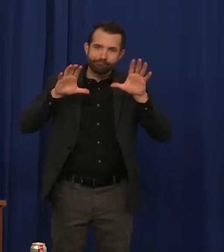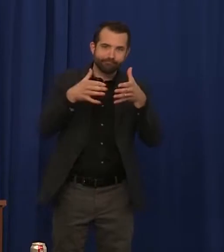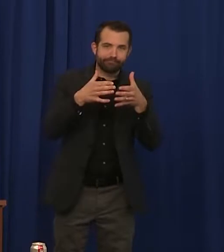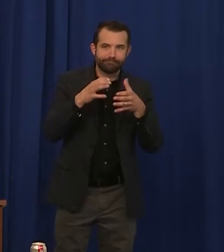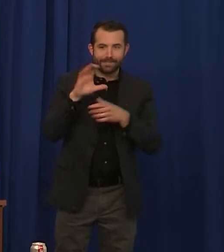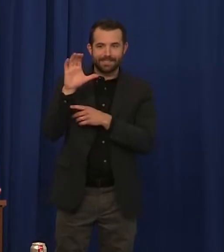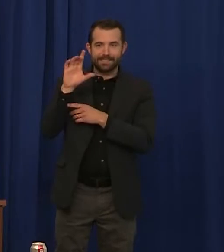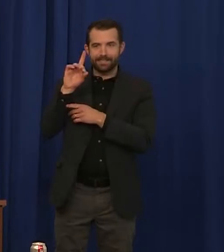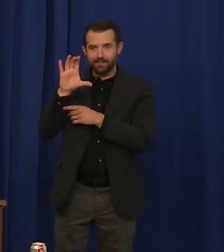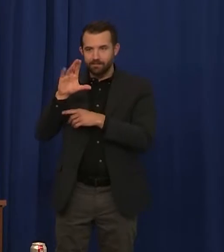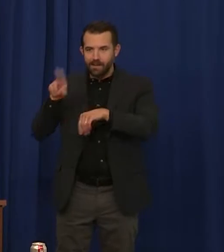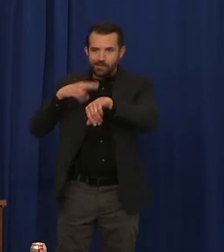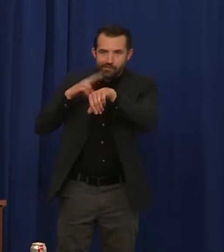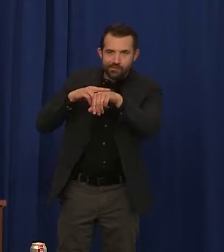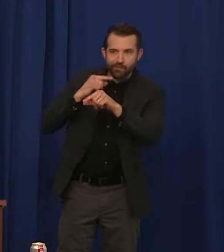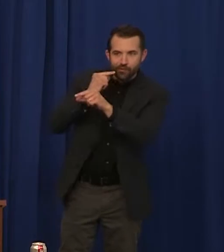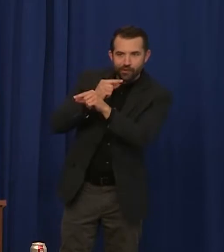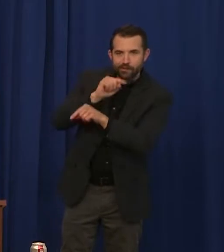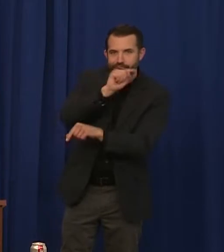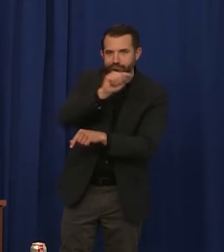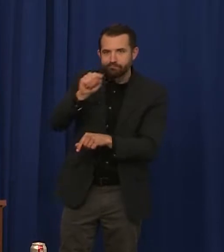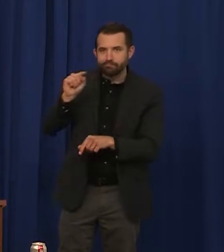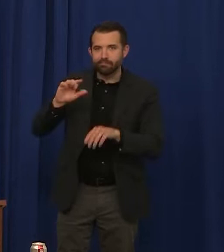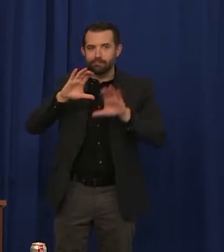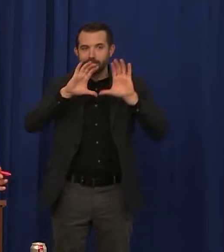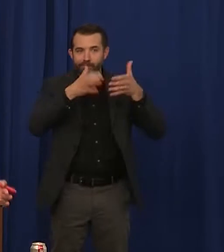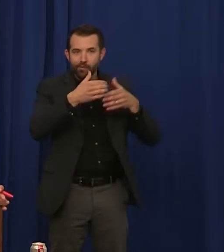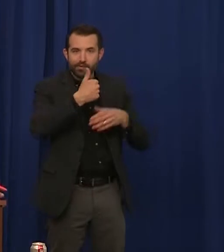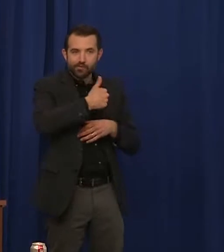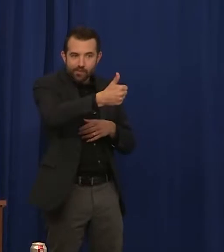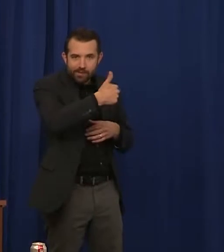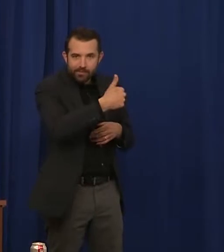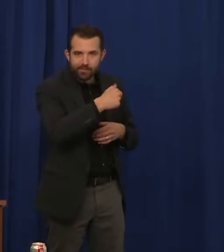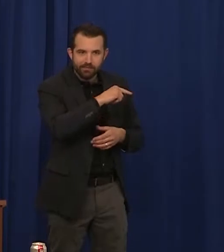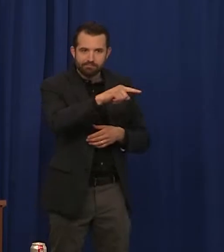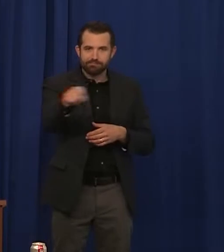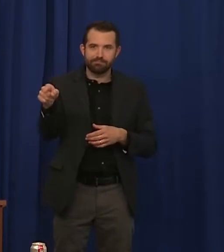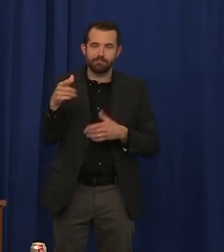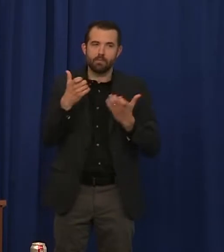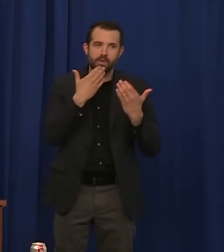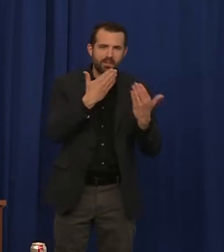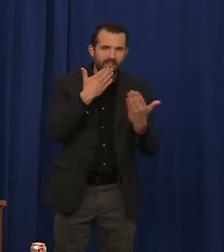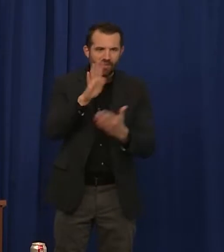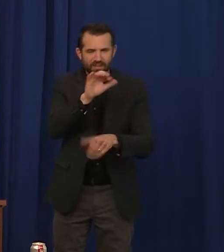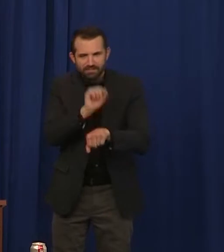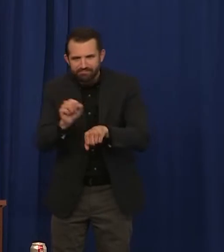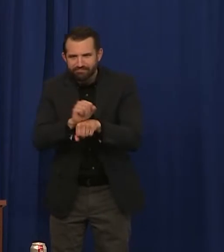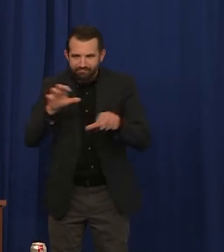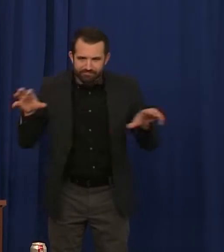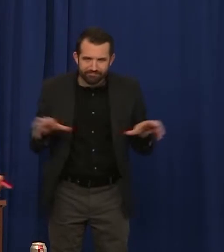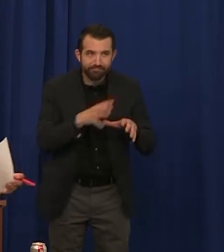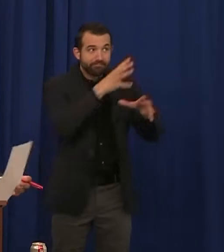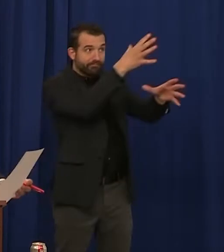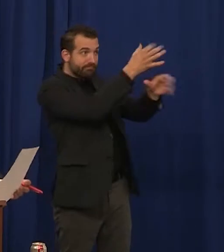the National Guard, and the Department of Transportation to make these orders and deliveries happen.